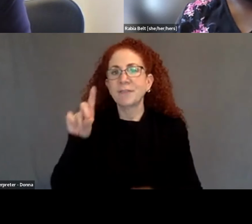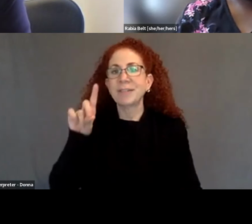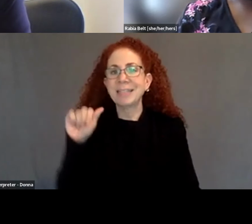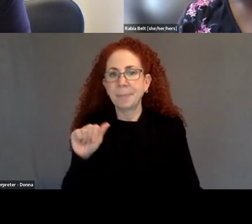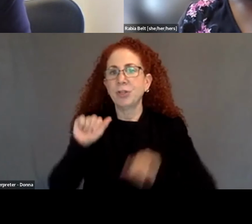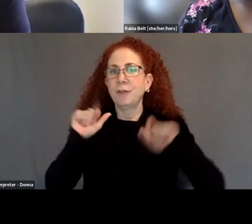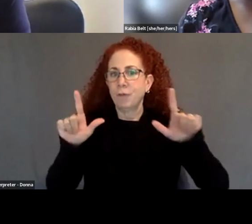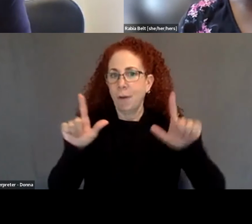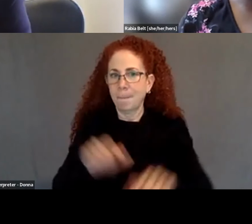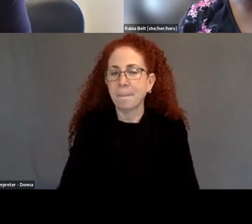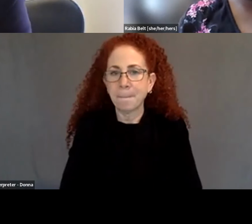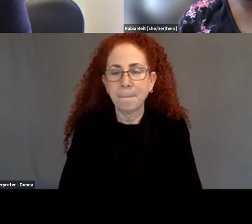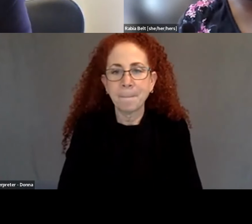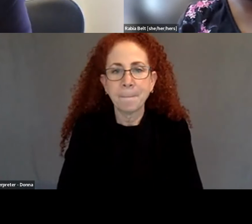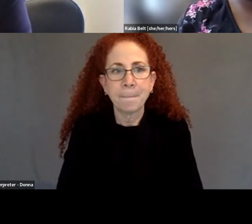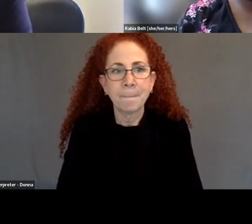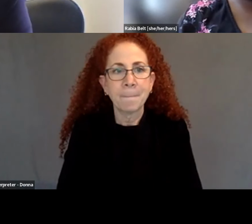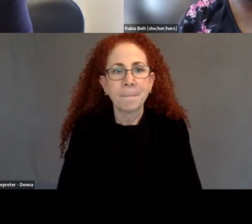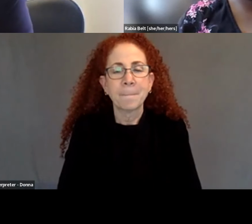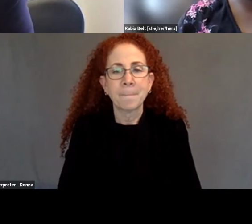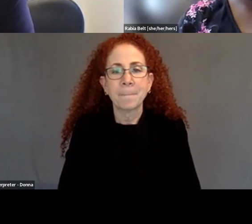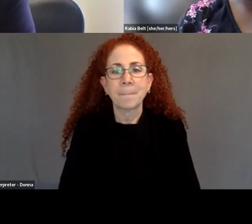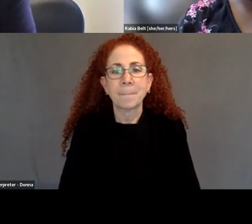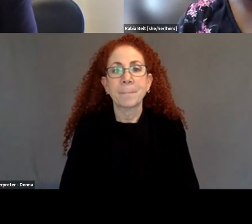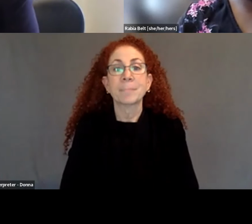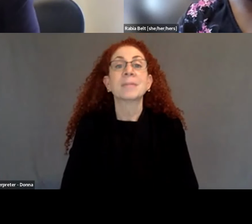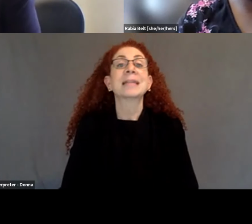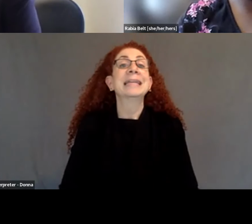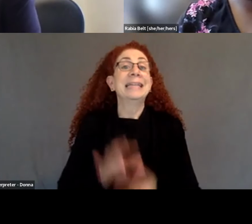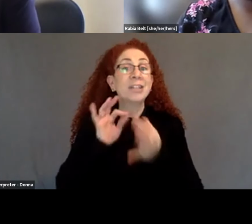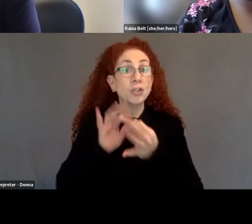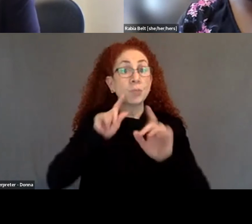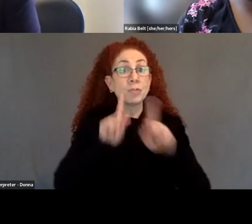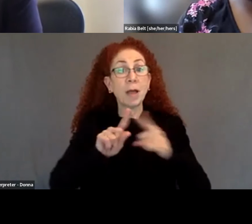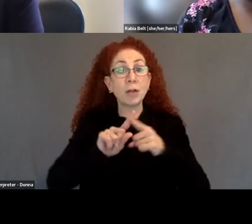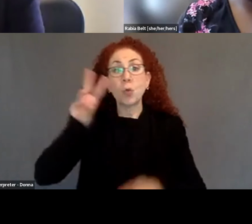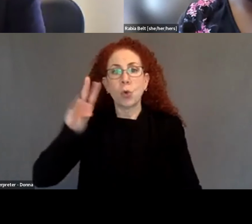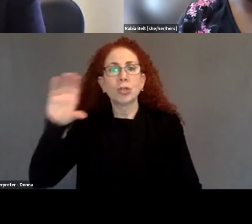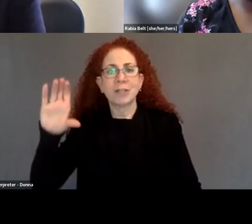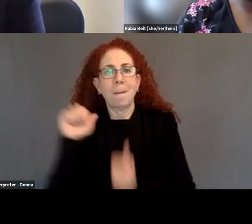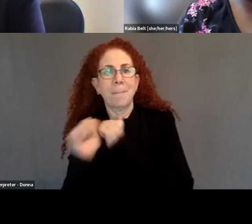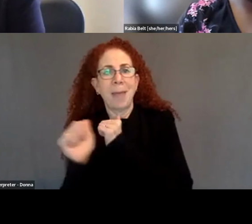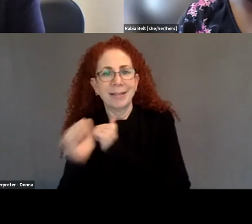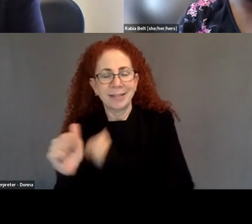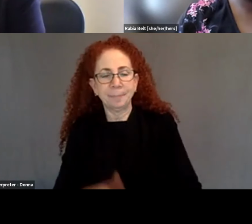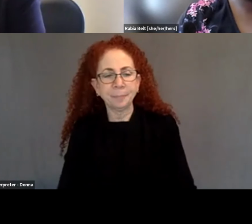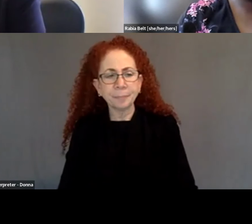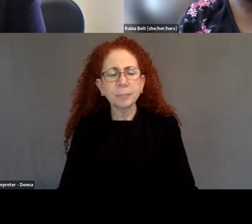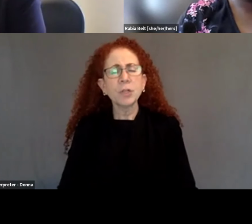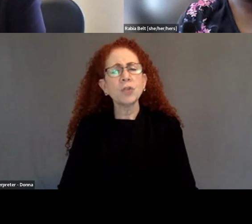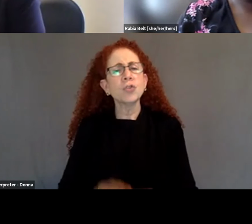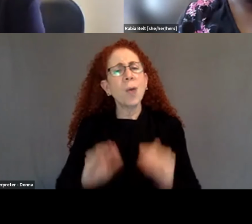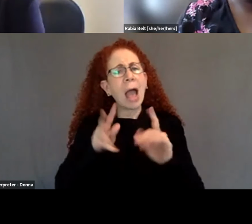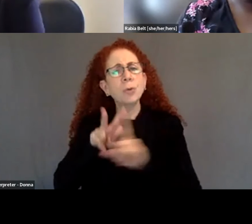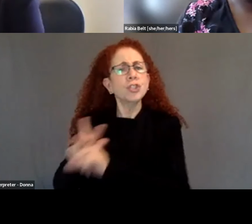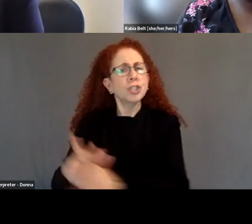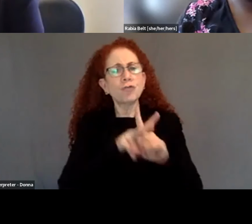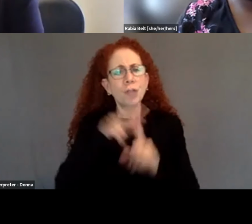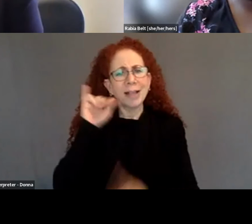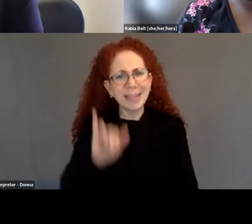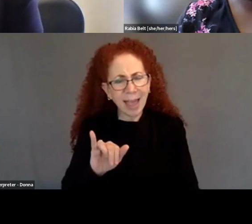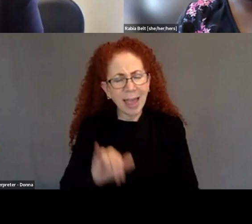frame in response to workers' comp. And very, very quickly, I think generalizing a little bit, I think we could think about this as a